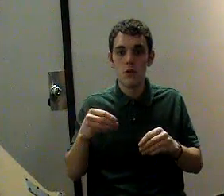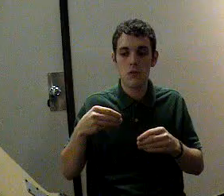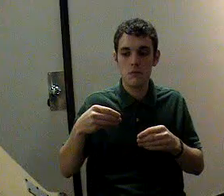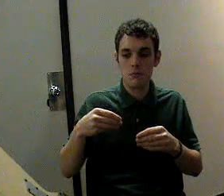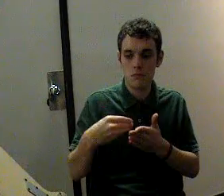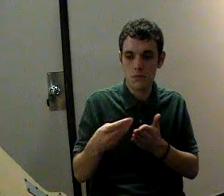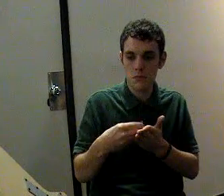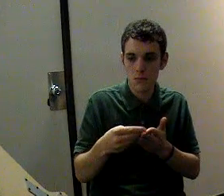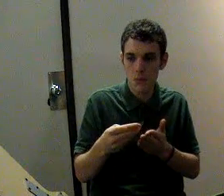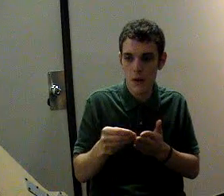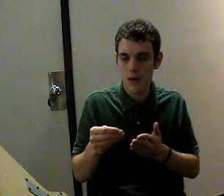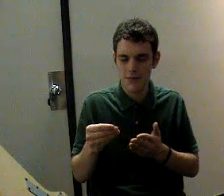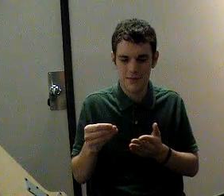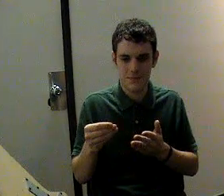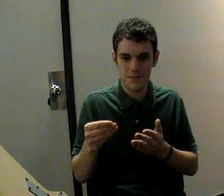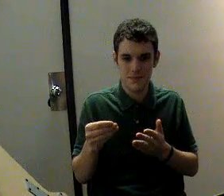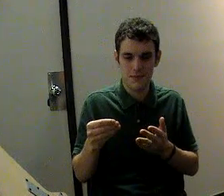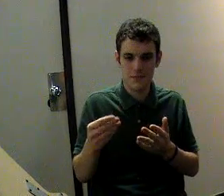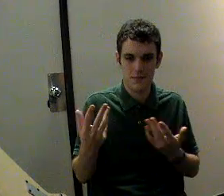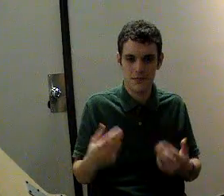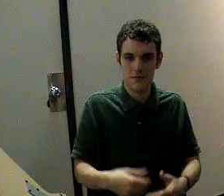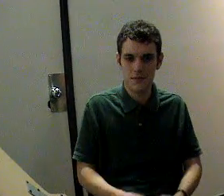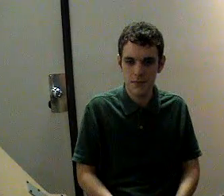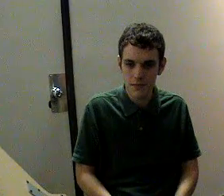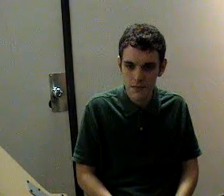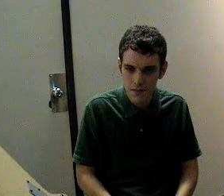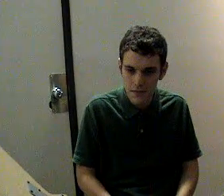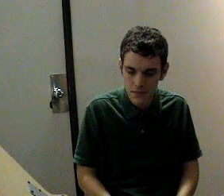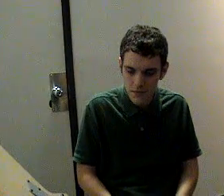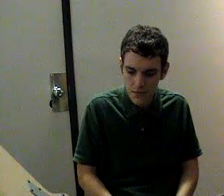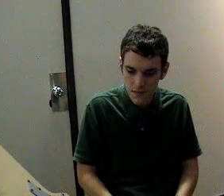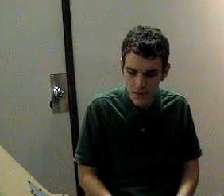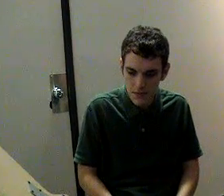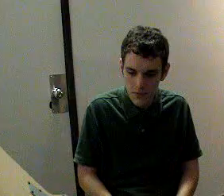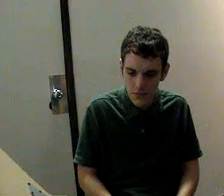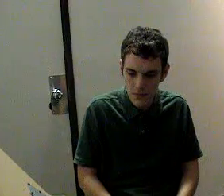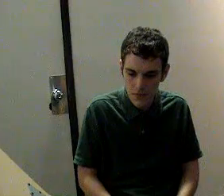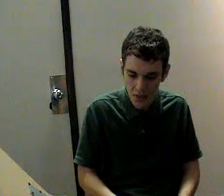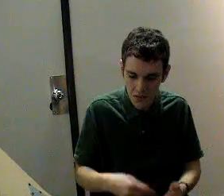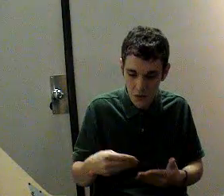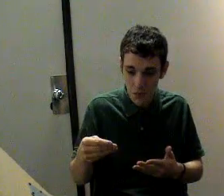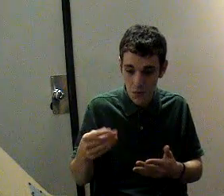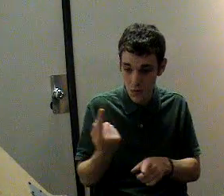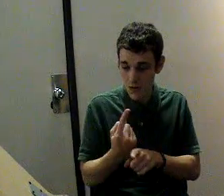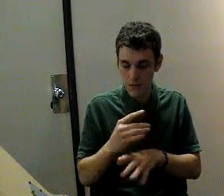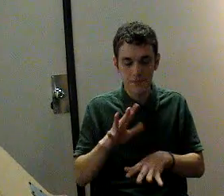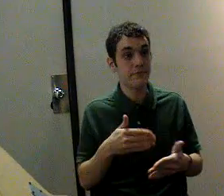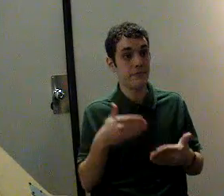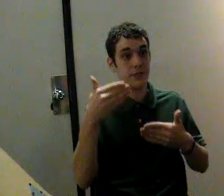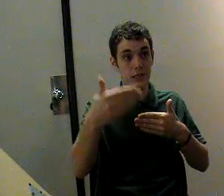to sell, right? And then, so after that, for like 2 minutes,